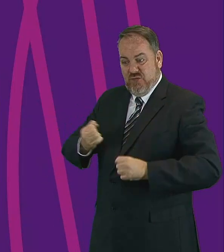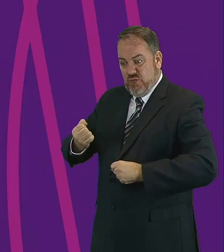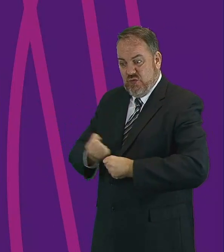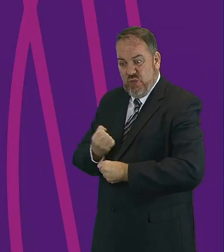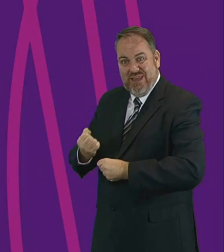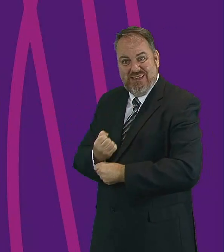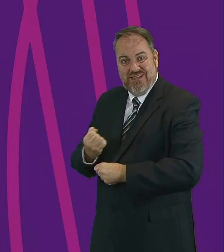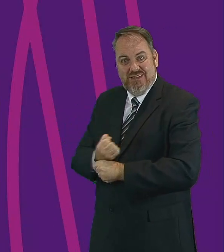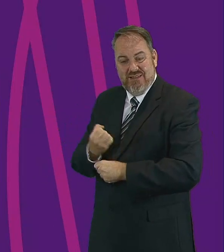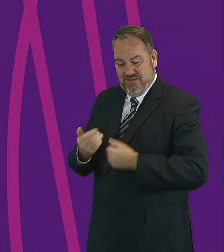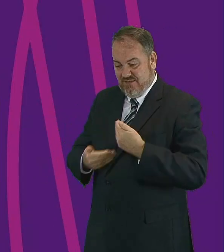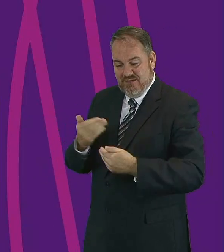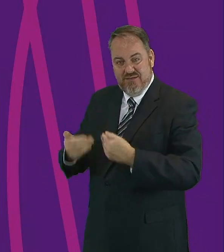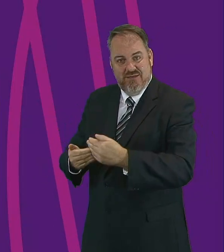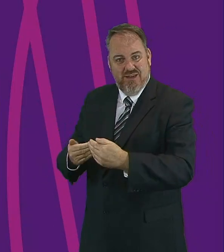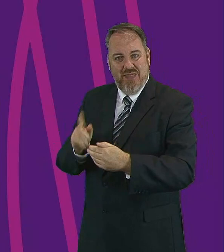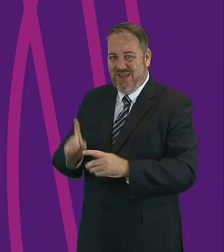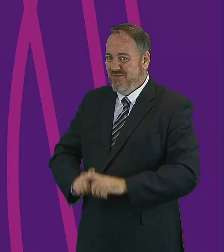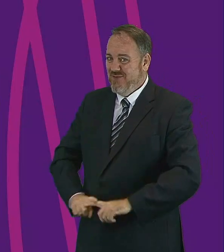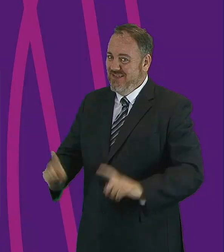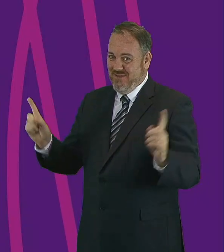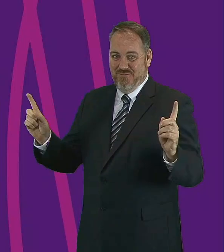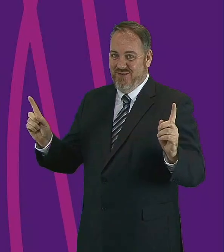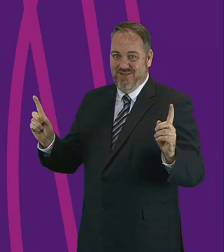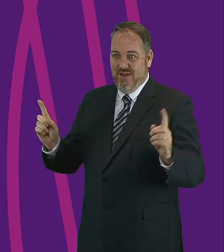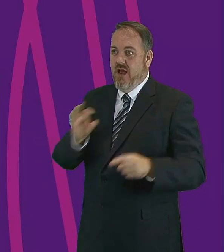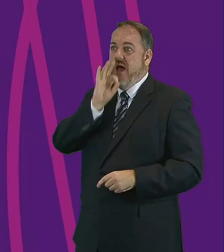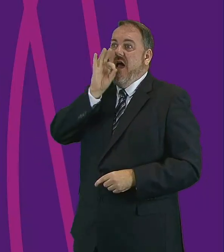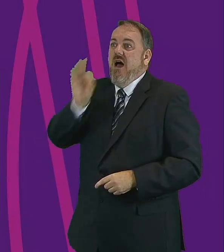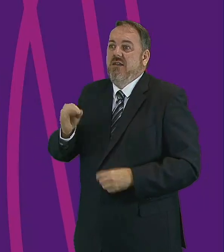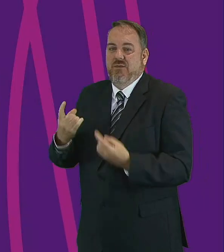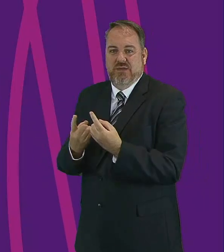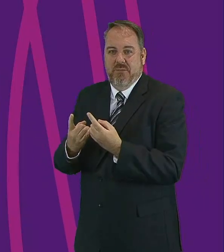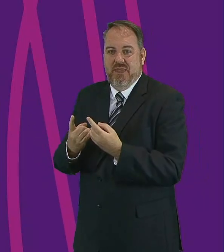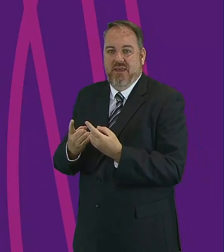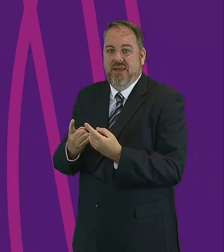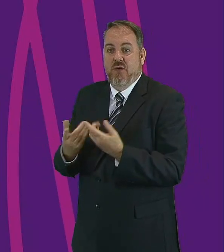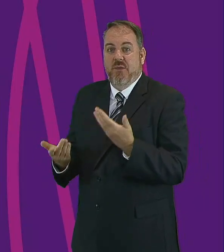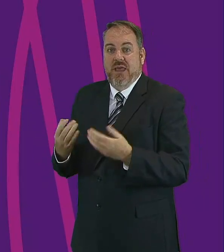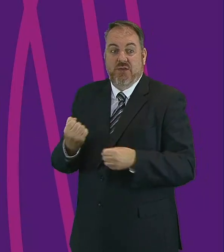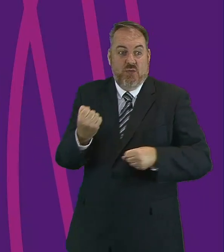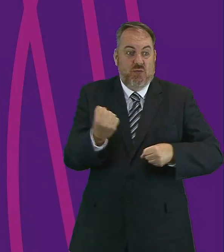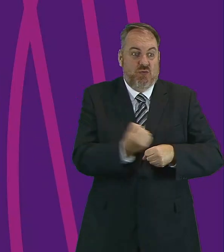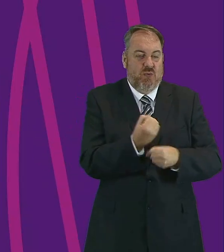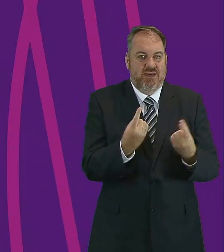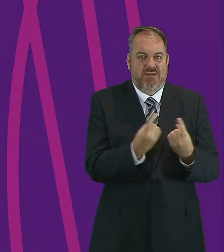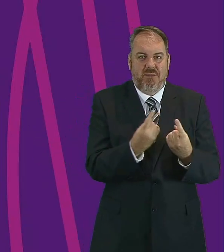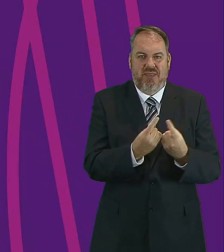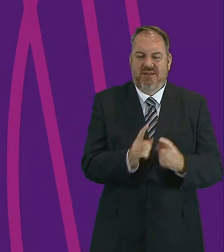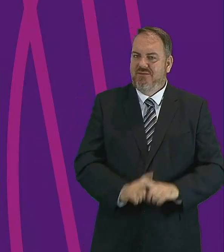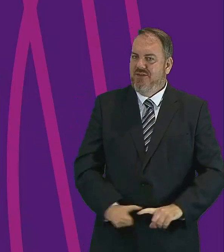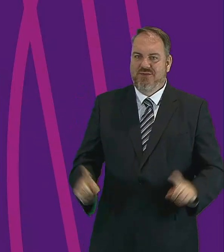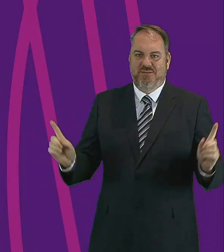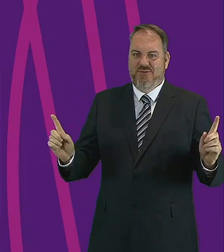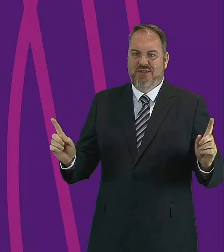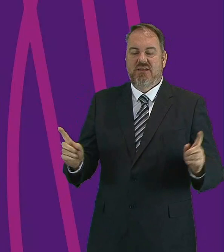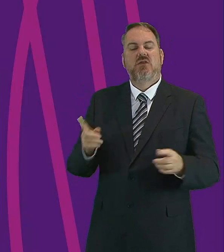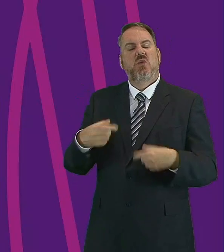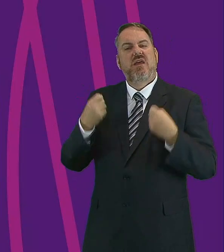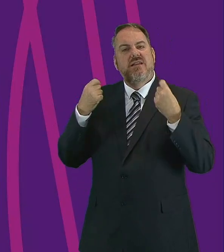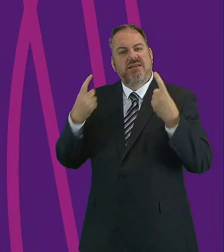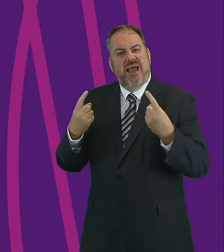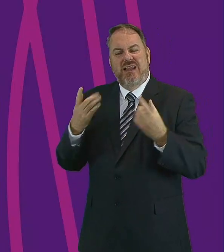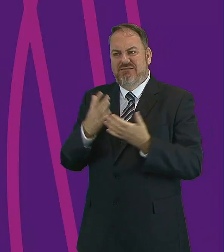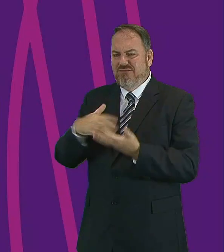here to there. And that is why it is really important that we do that properly, we do that systemically, and we understand all of the